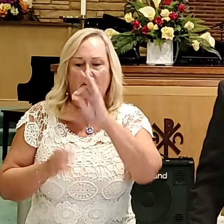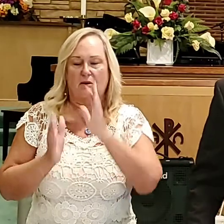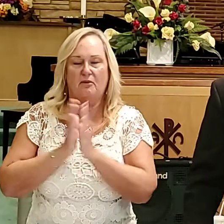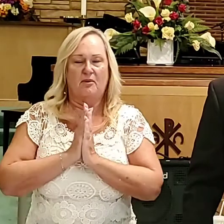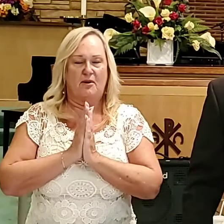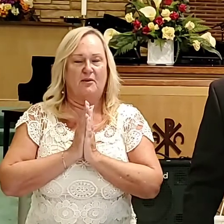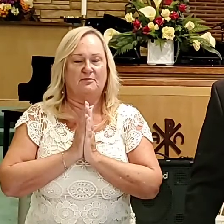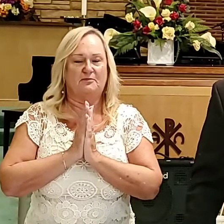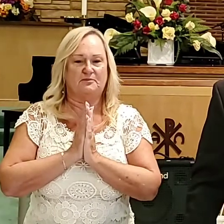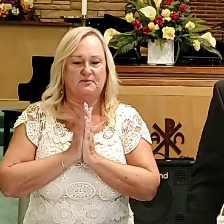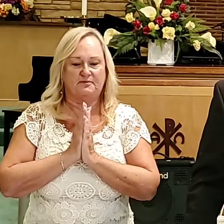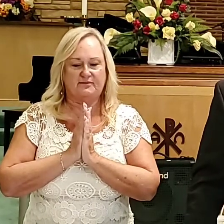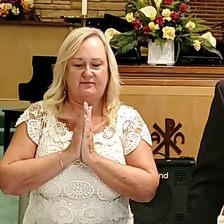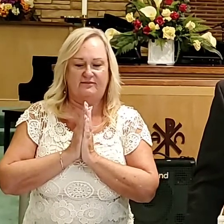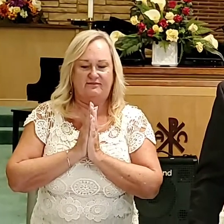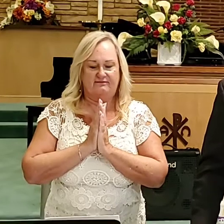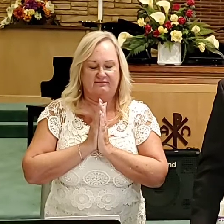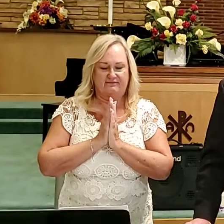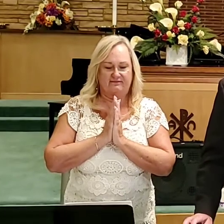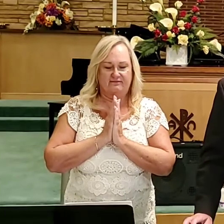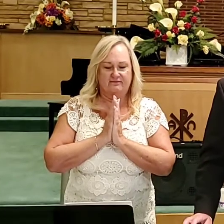prayer.